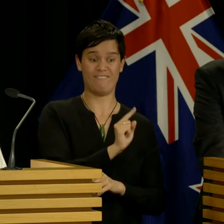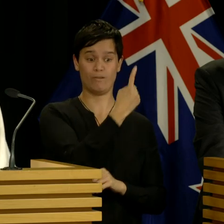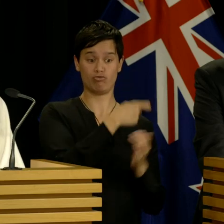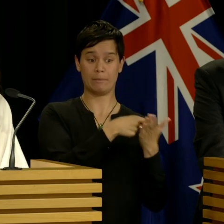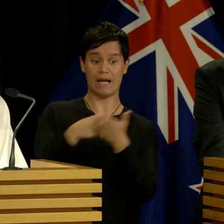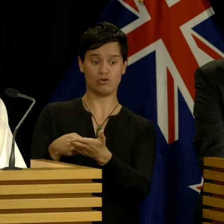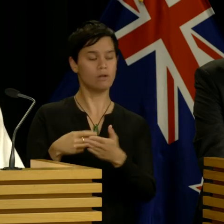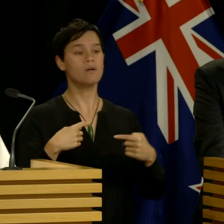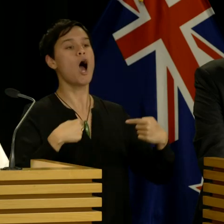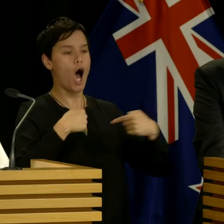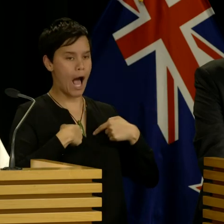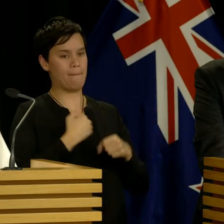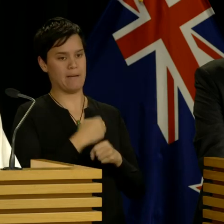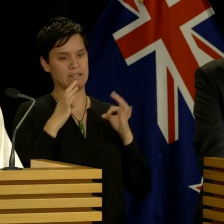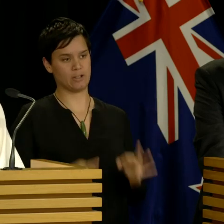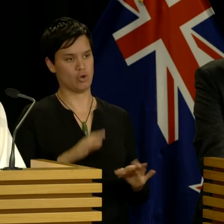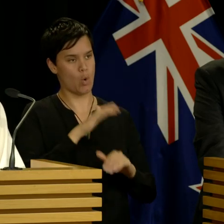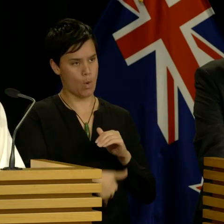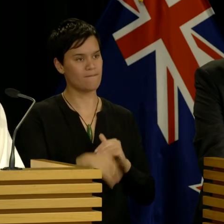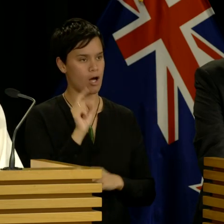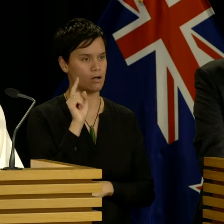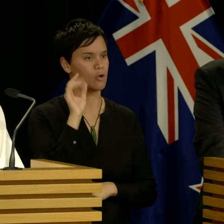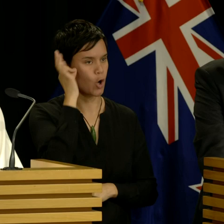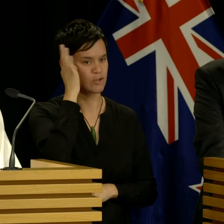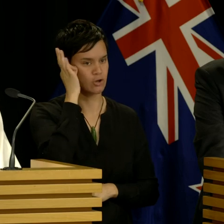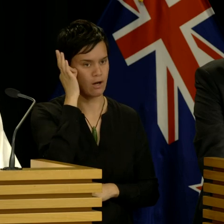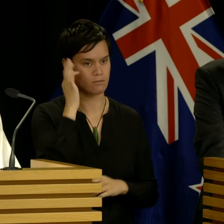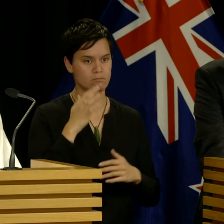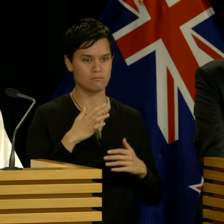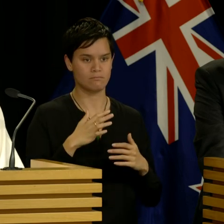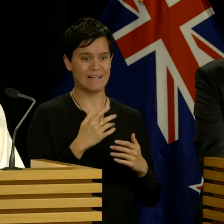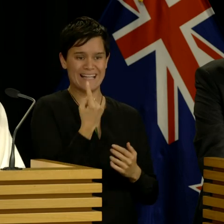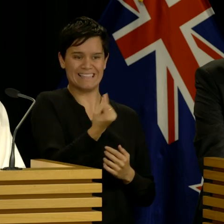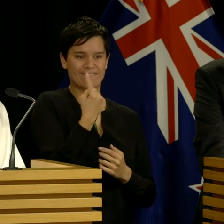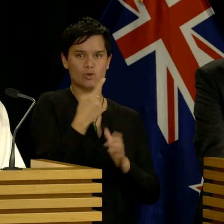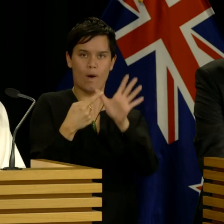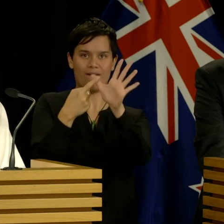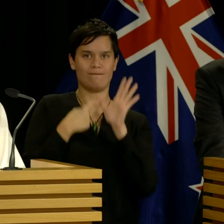mine. You made that decision. I'm not going to go into the details of individual advice